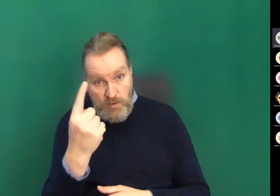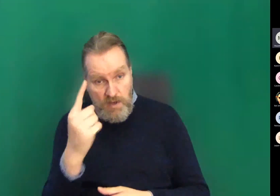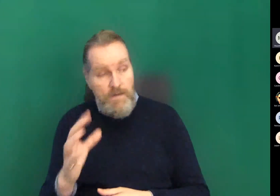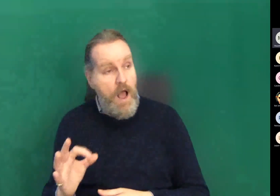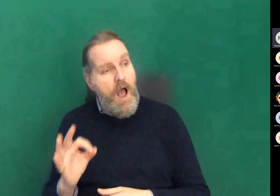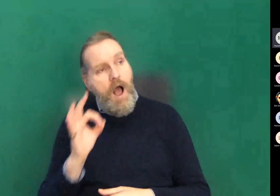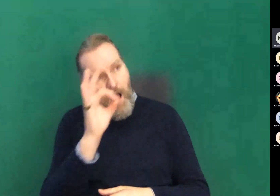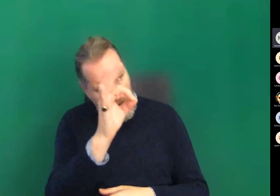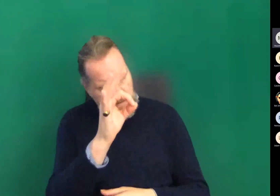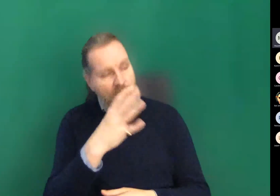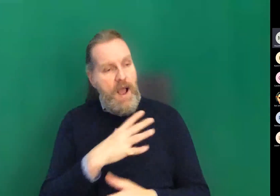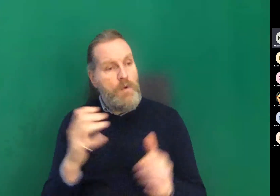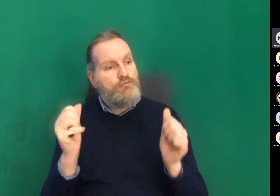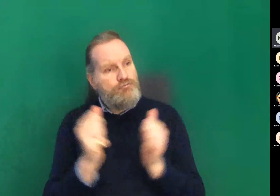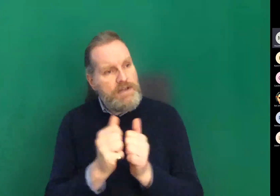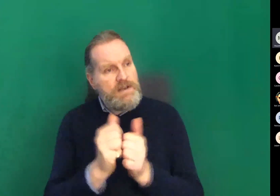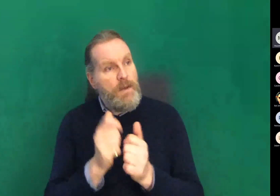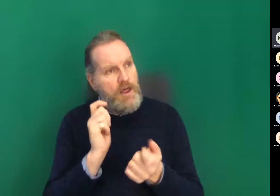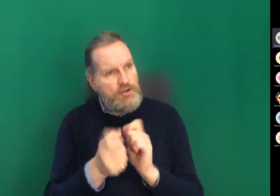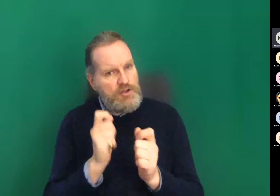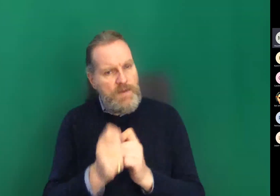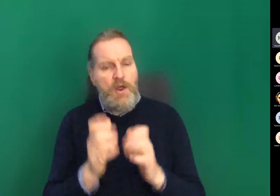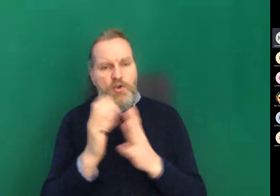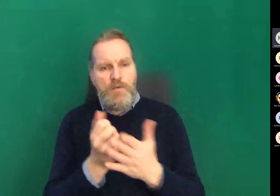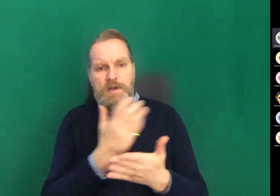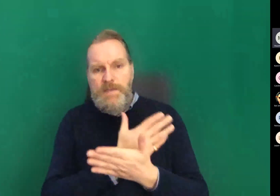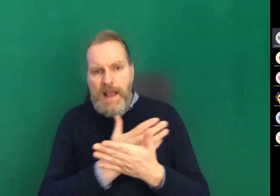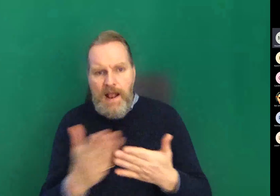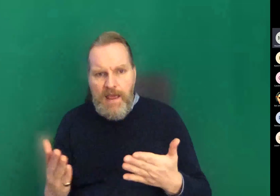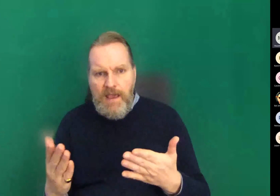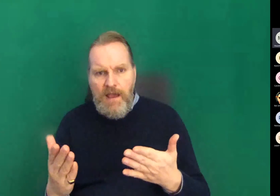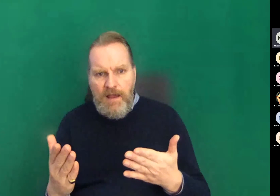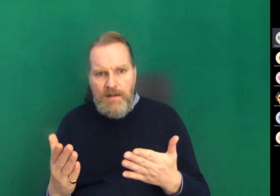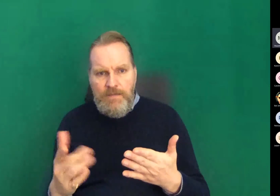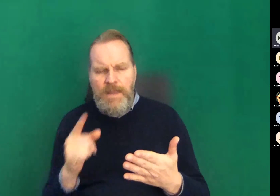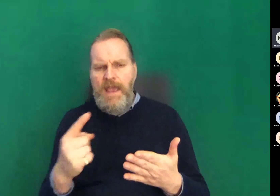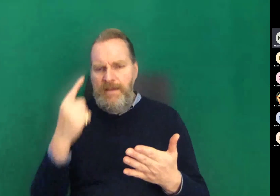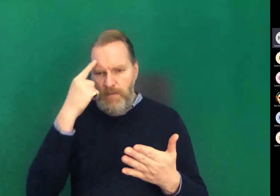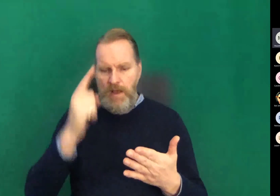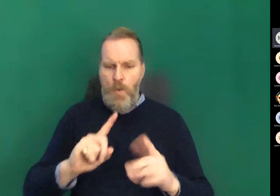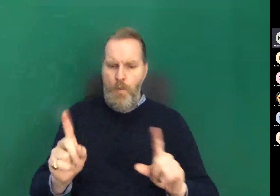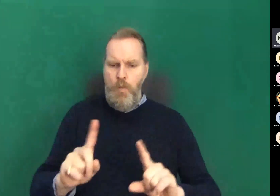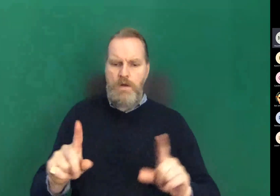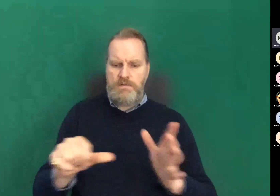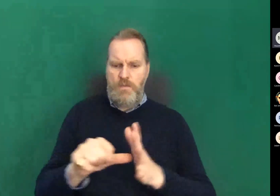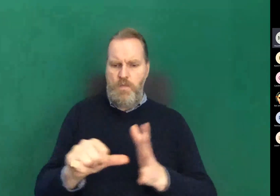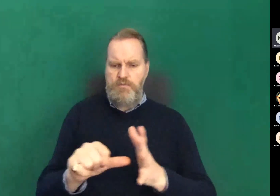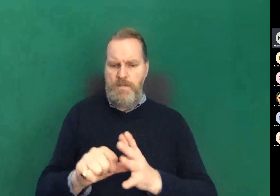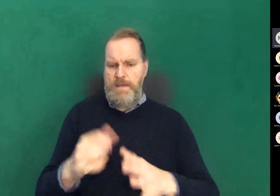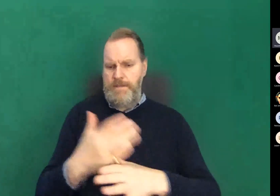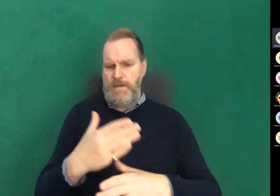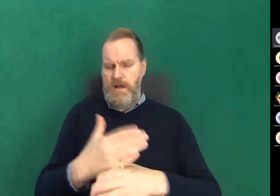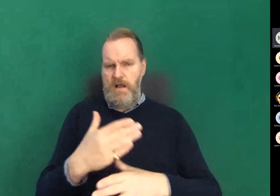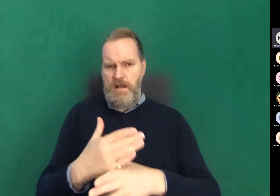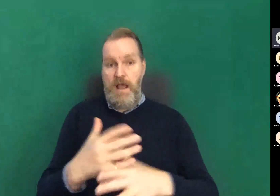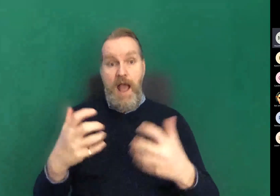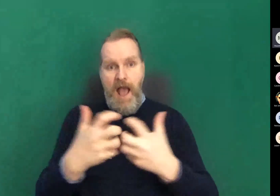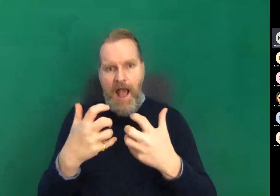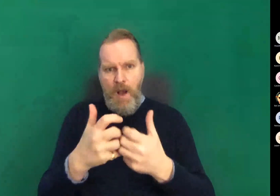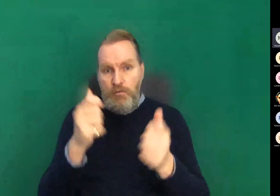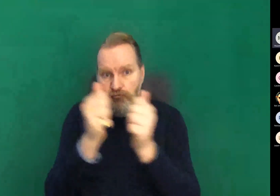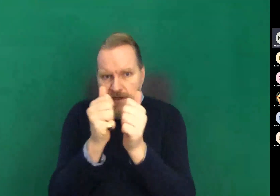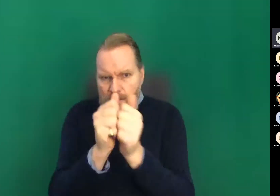on what it is you are asking for, what part of the ways of working are causing you problems, and how the reasonable adjustment will offset